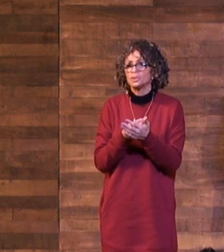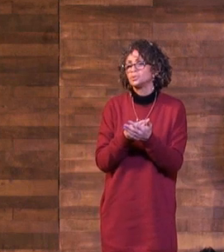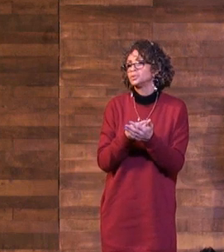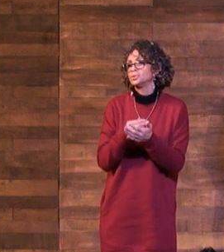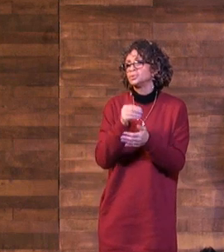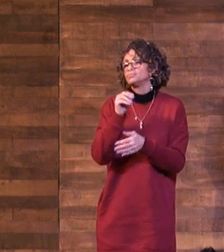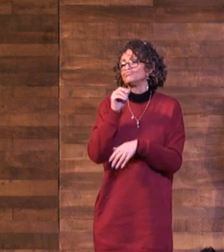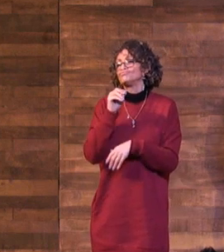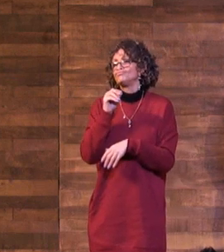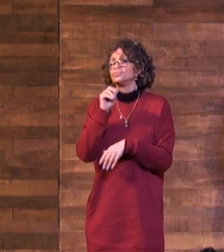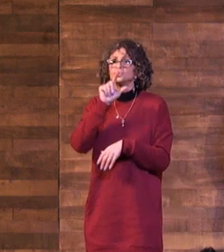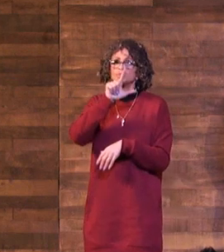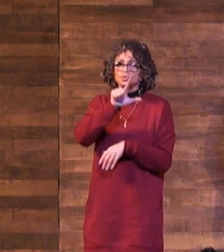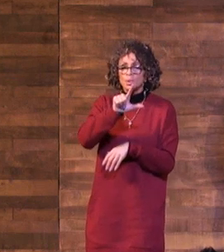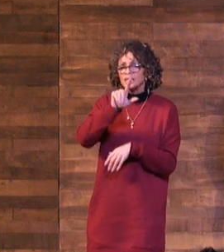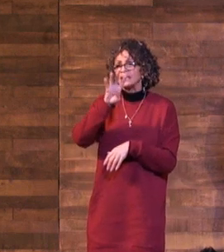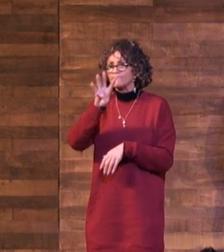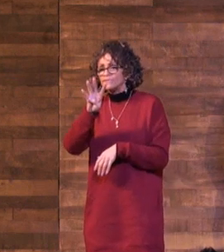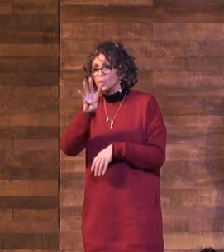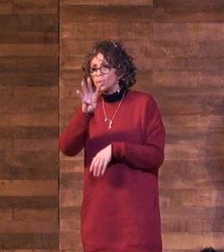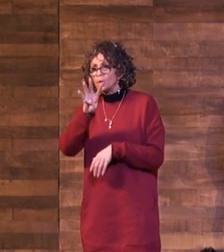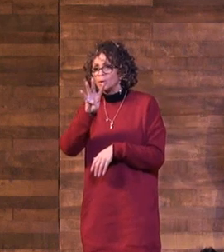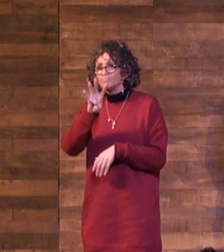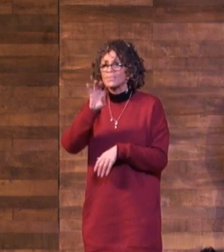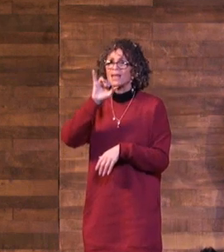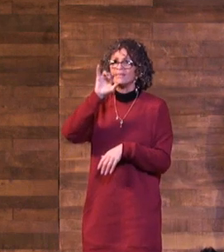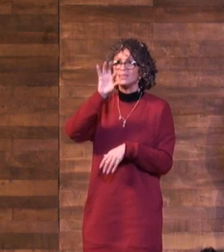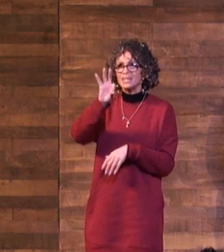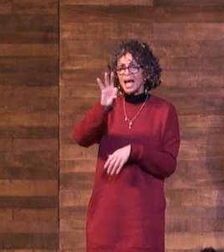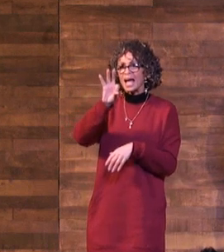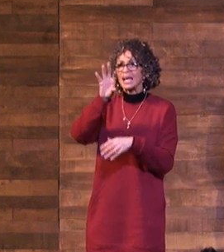$24,994. The new weekly budget amount is